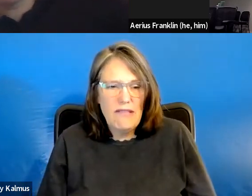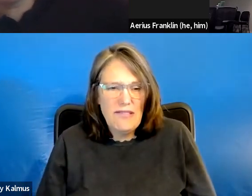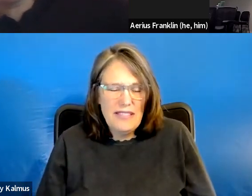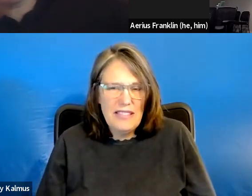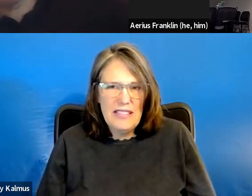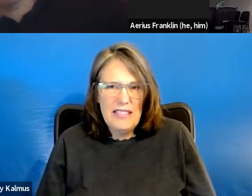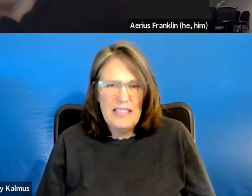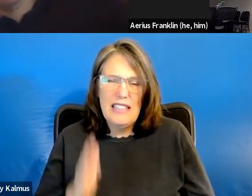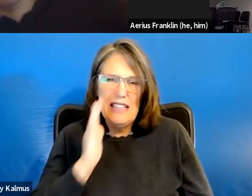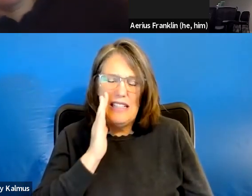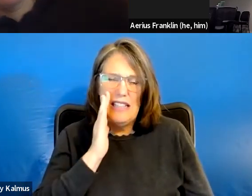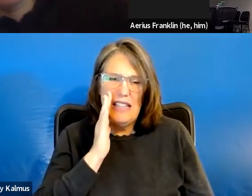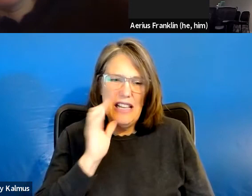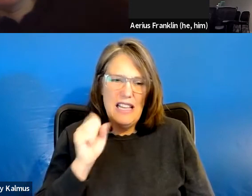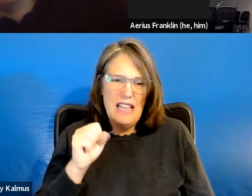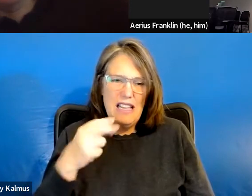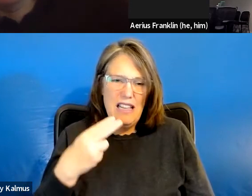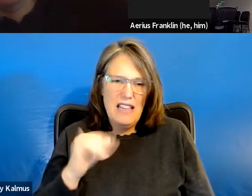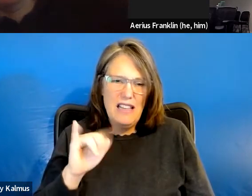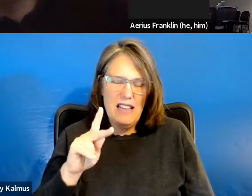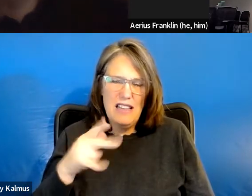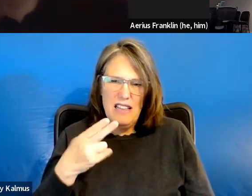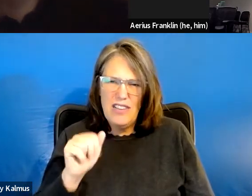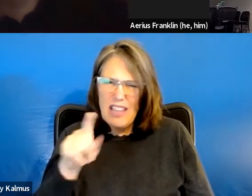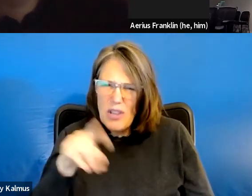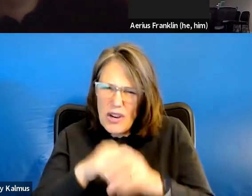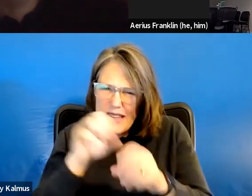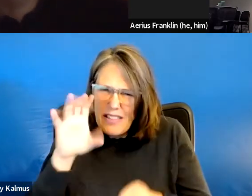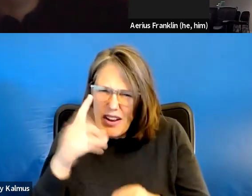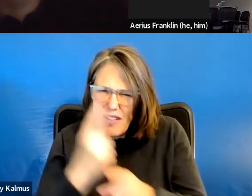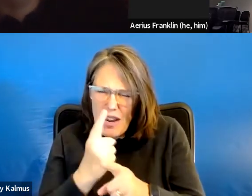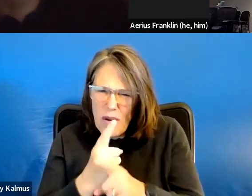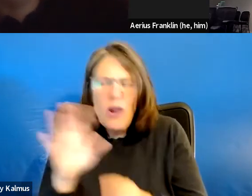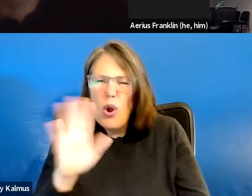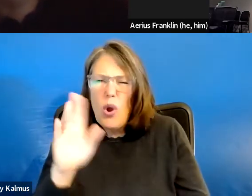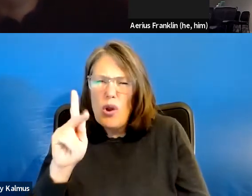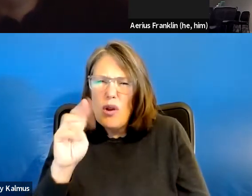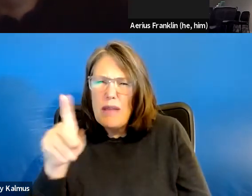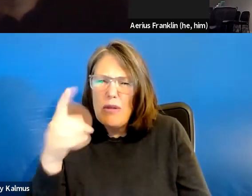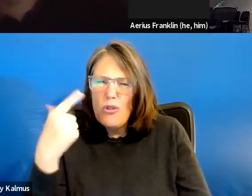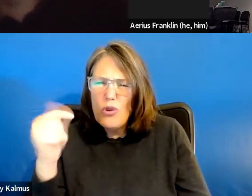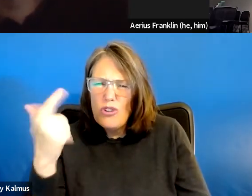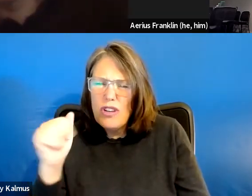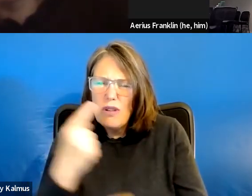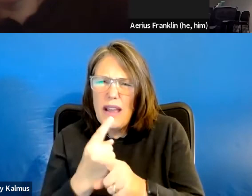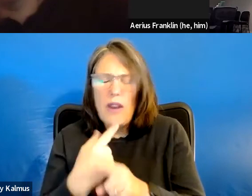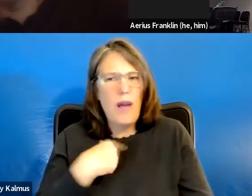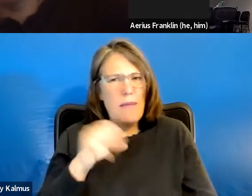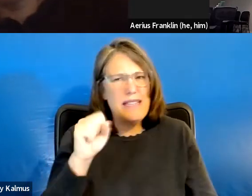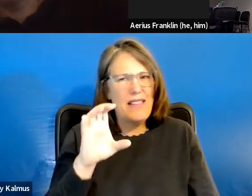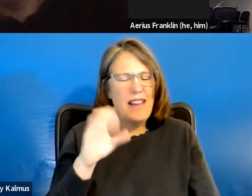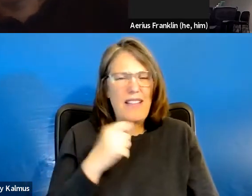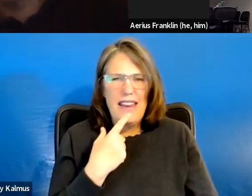right, I'm going to do Sheikah, aren't you also in South Carolina? Because Kimberly's in, no, Kimberly, you're in Georgia, right? I'm in South